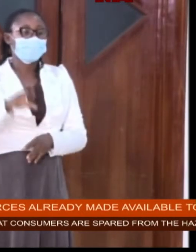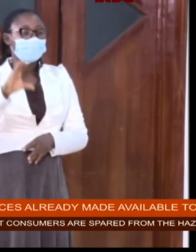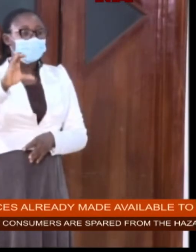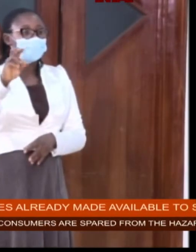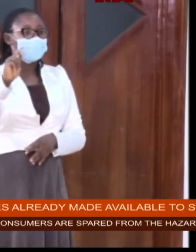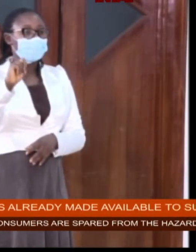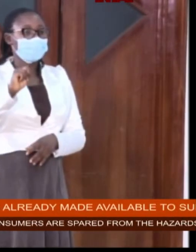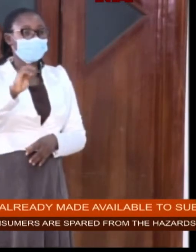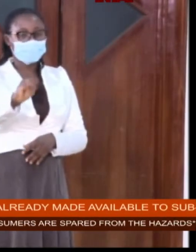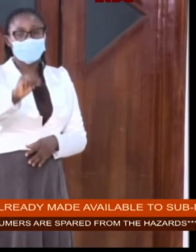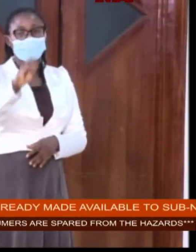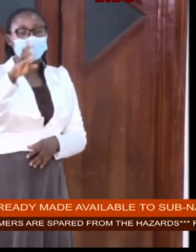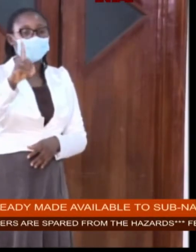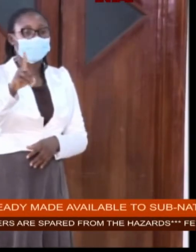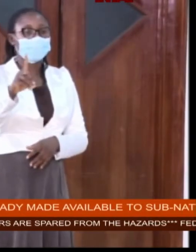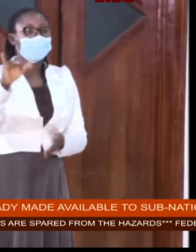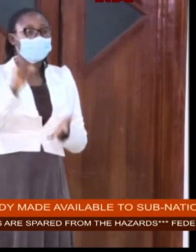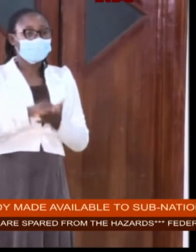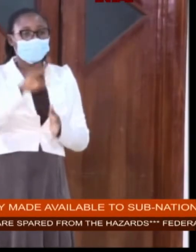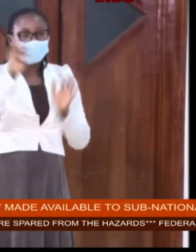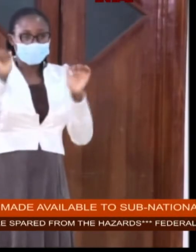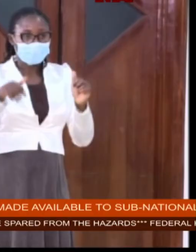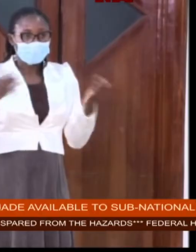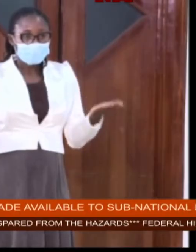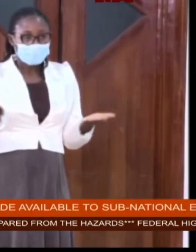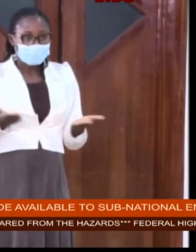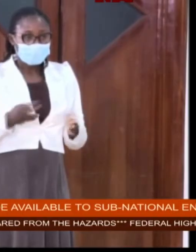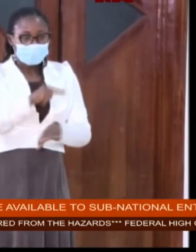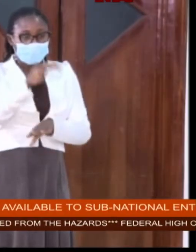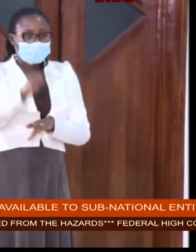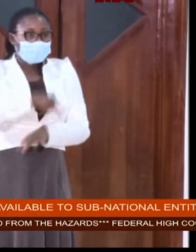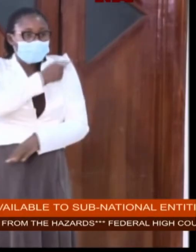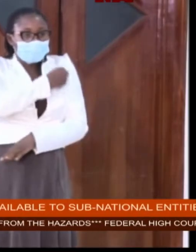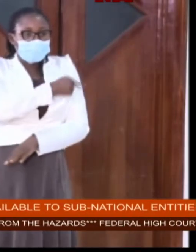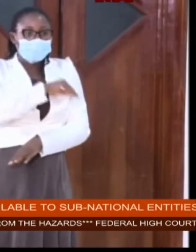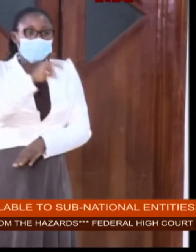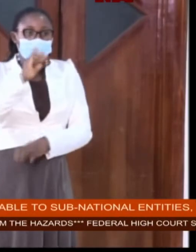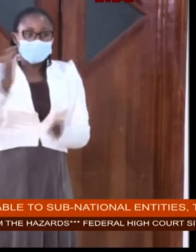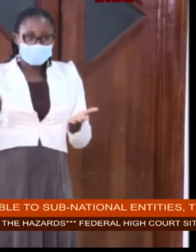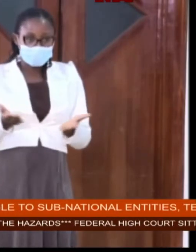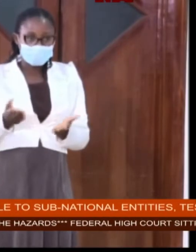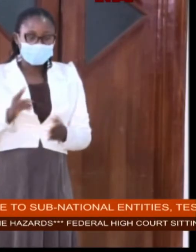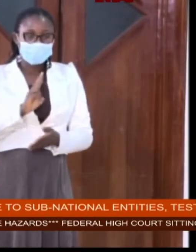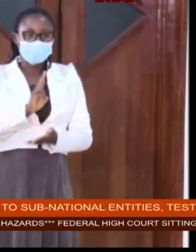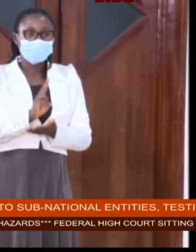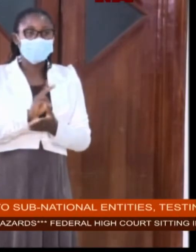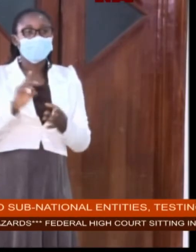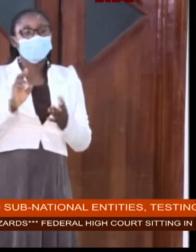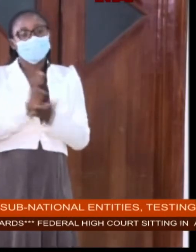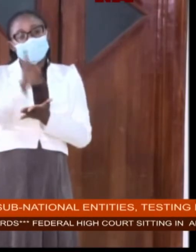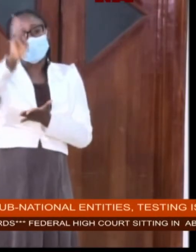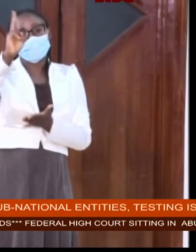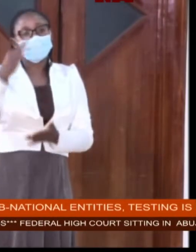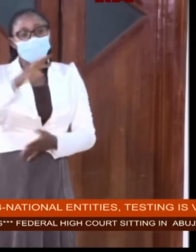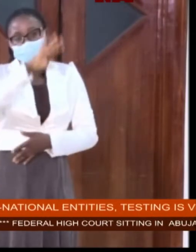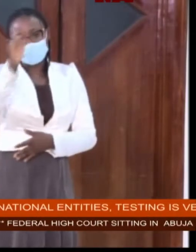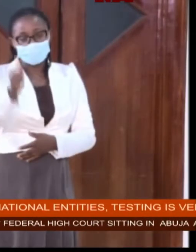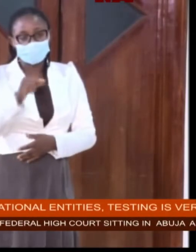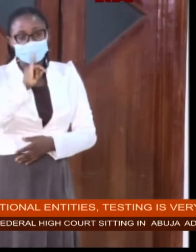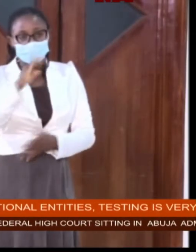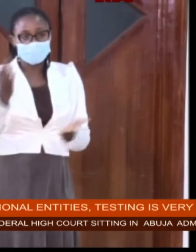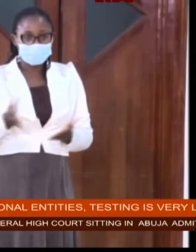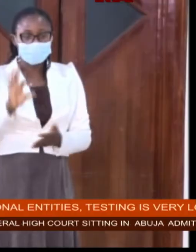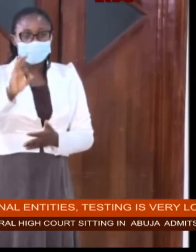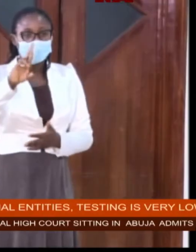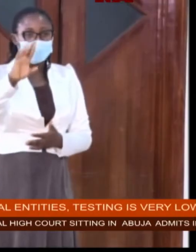The CMDs that are available here, National Hospital is here, Uni Abuja is here, and FMC